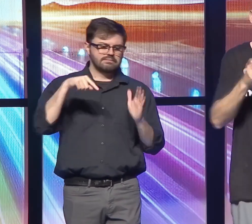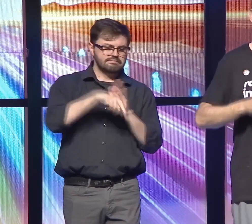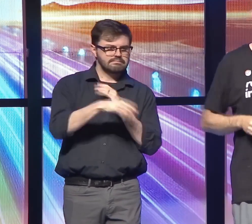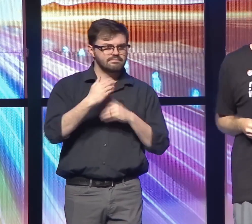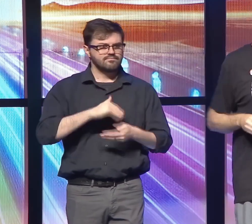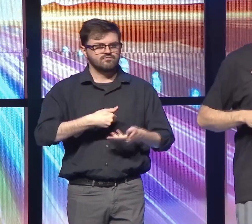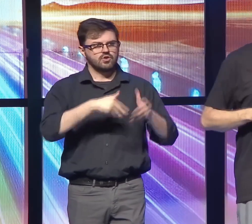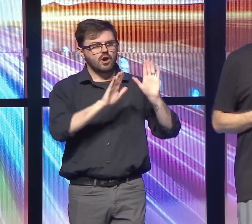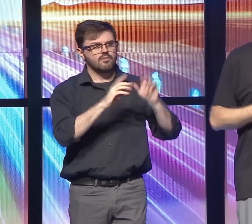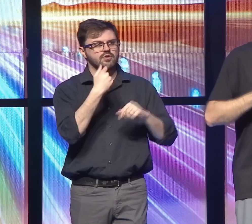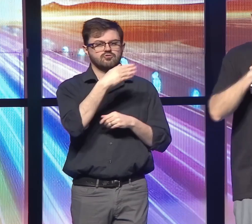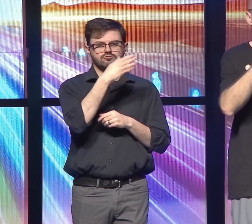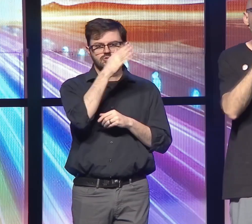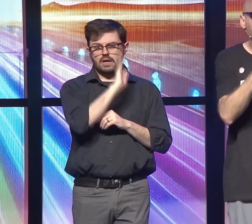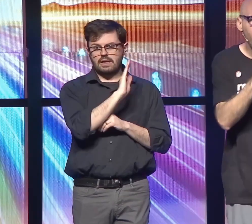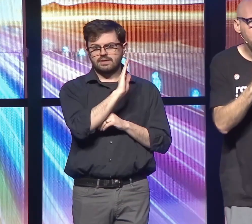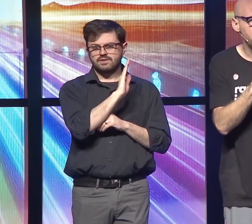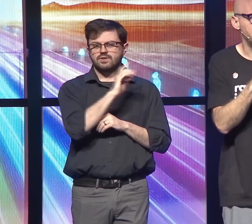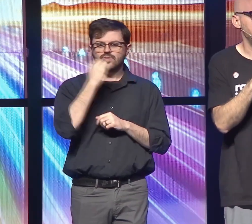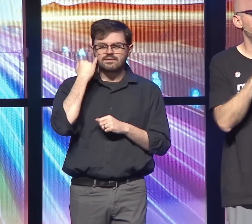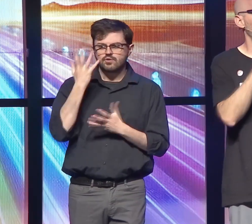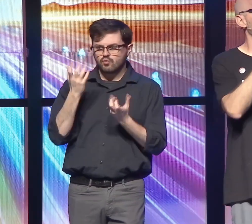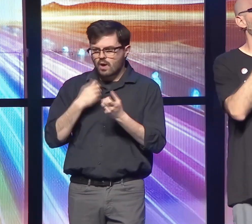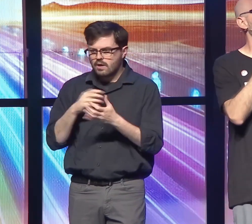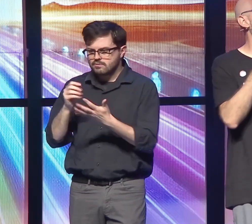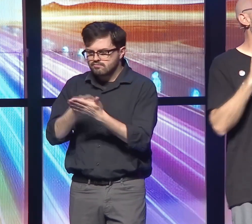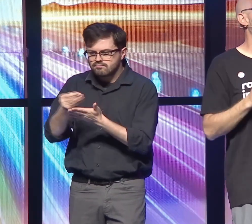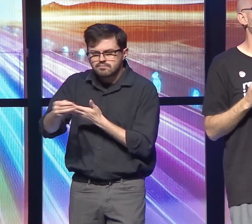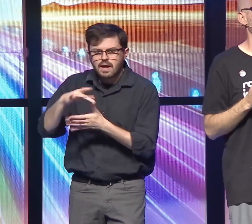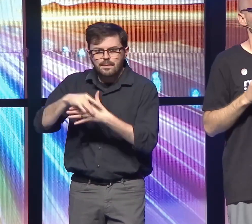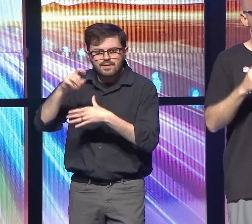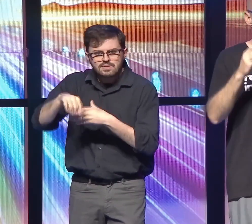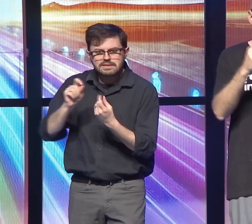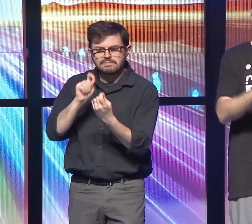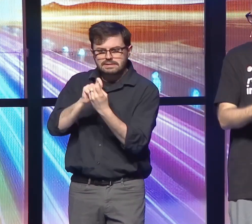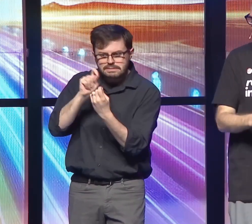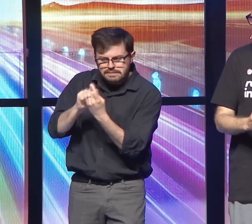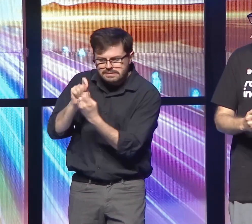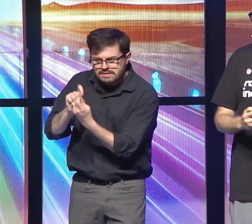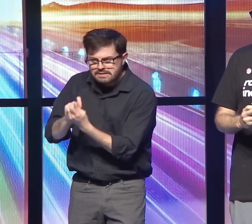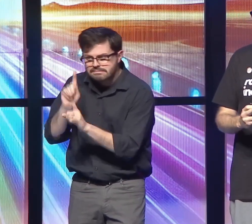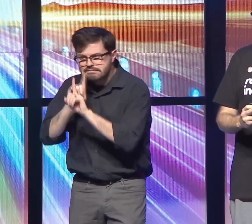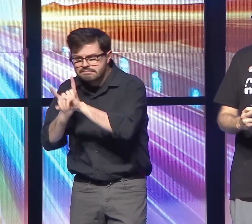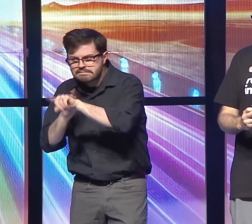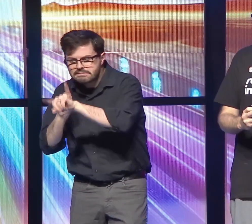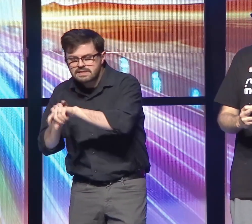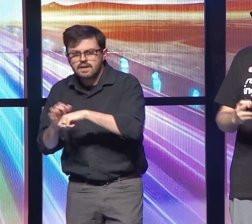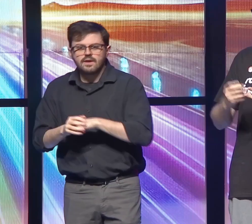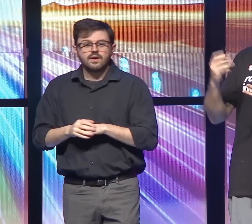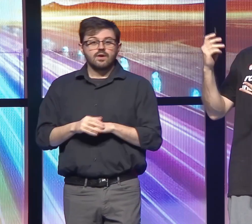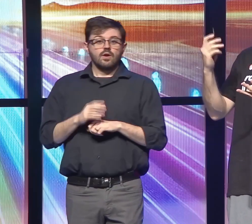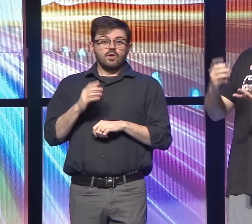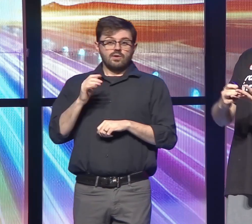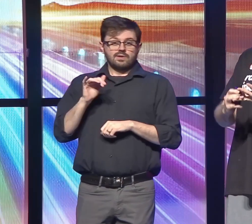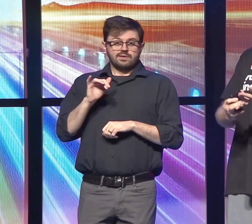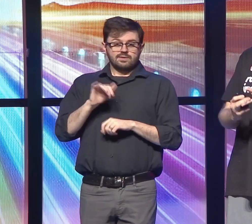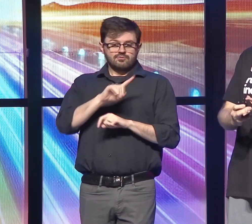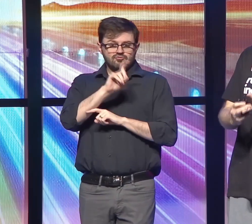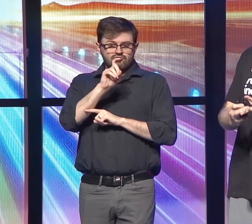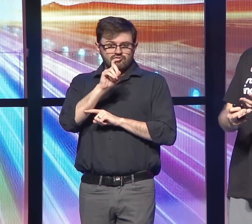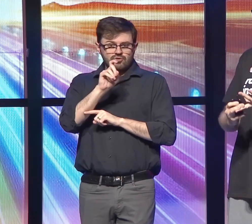to be very specific. So that question is the one I want to ask. How does the Revelation respond? How does